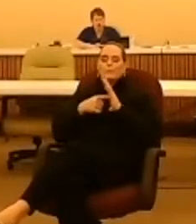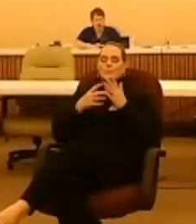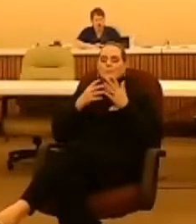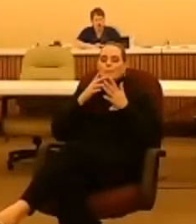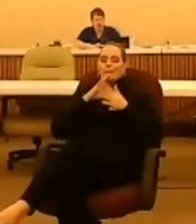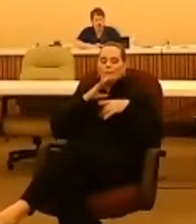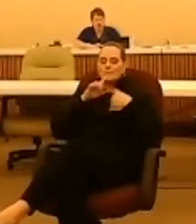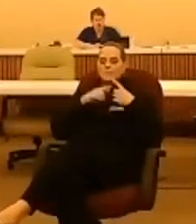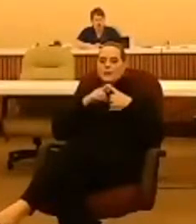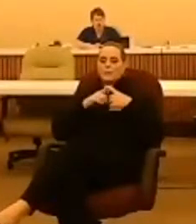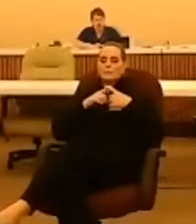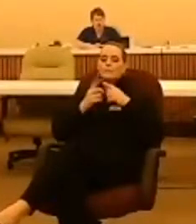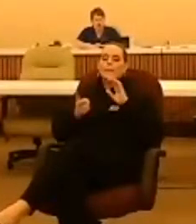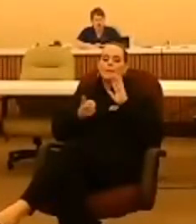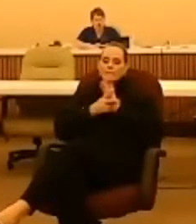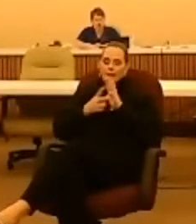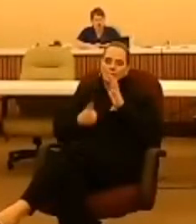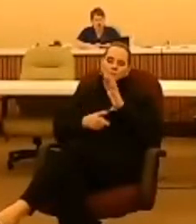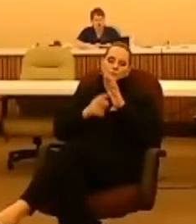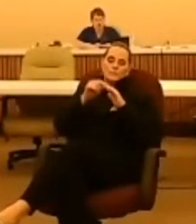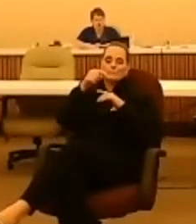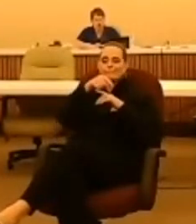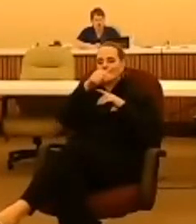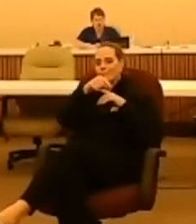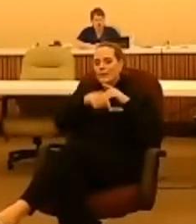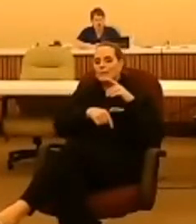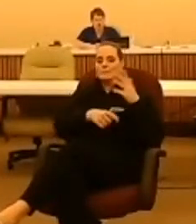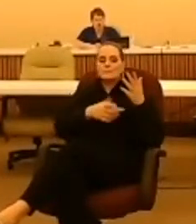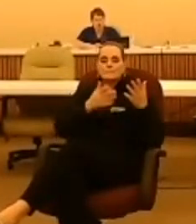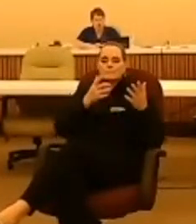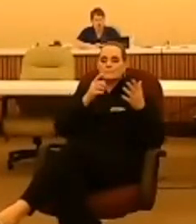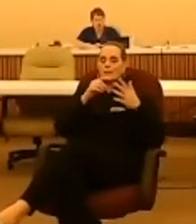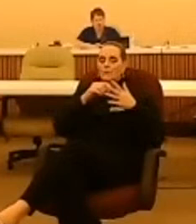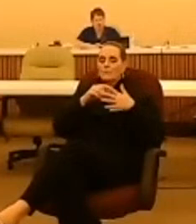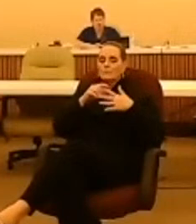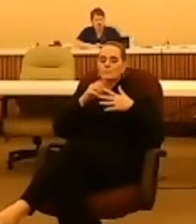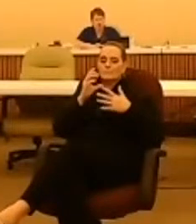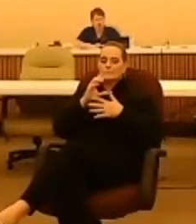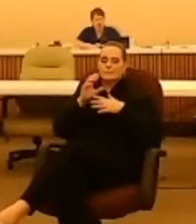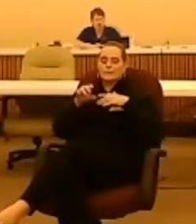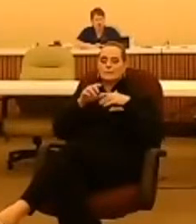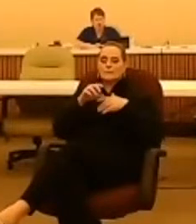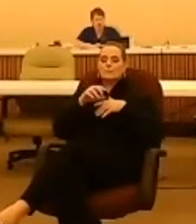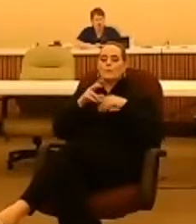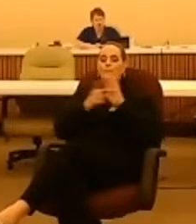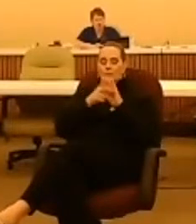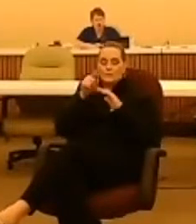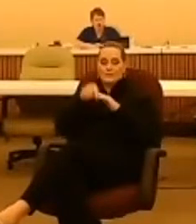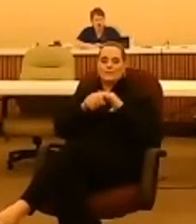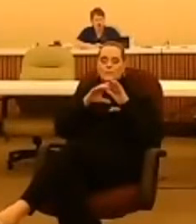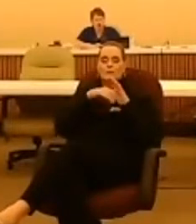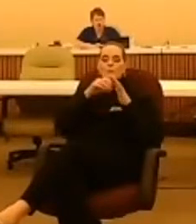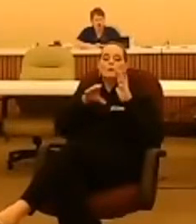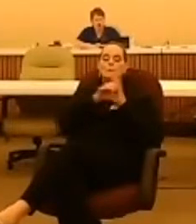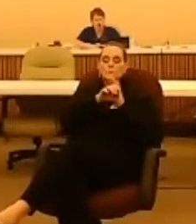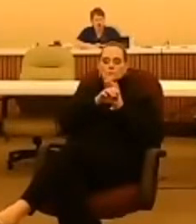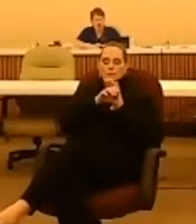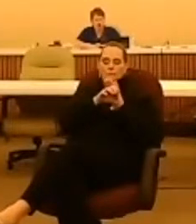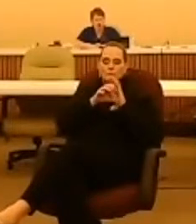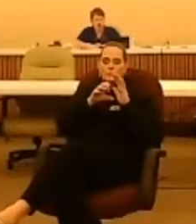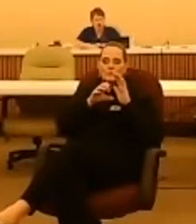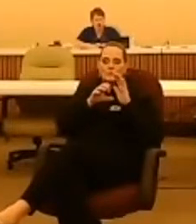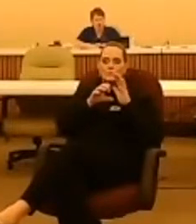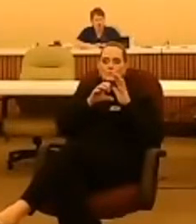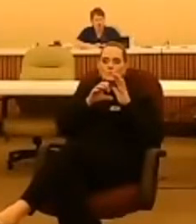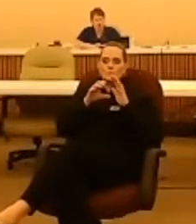about violations of this, chapter of code. And so it